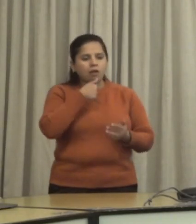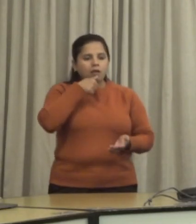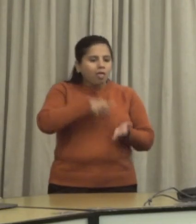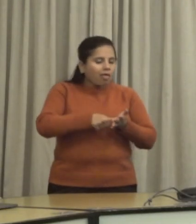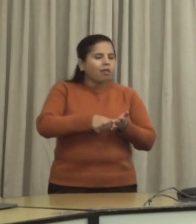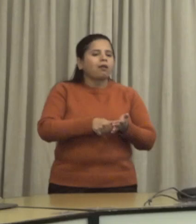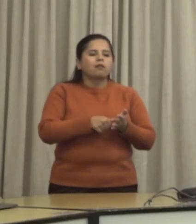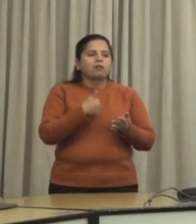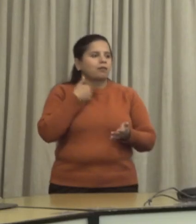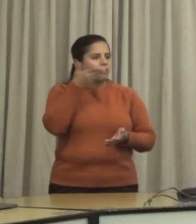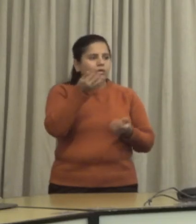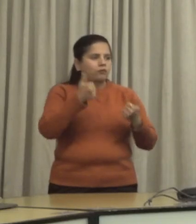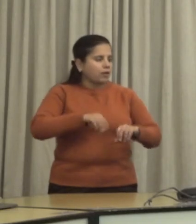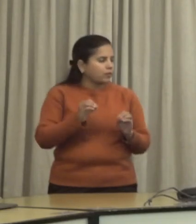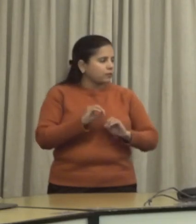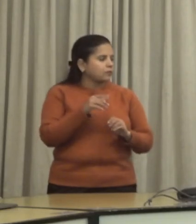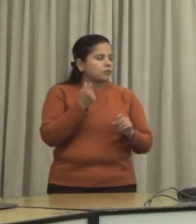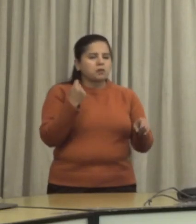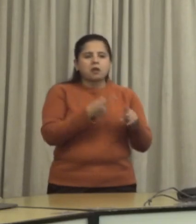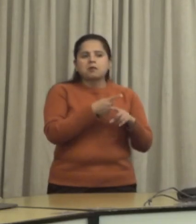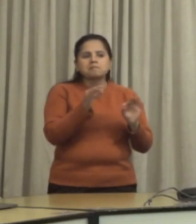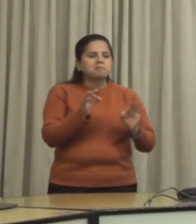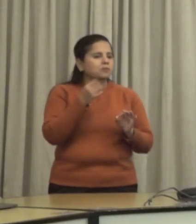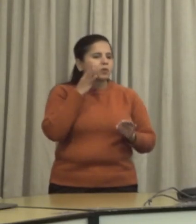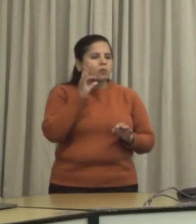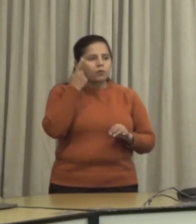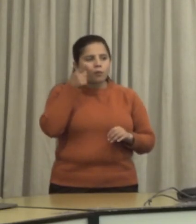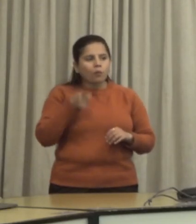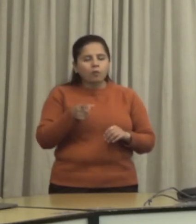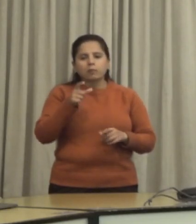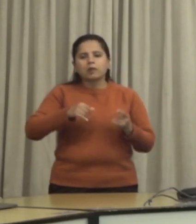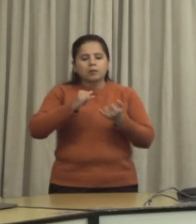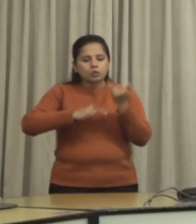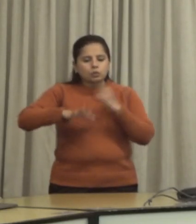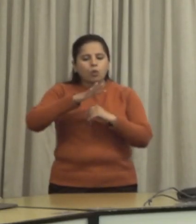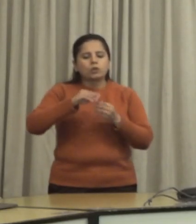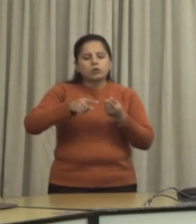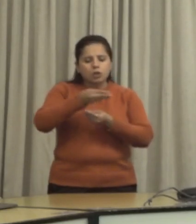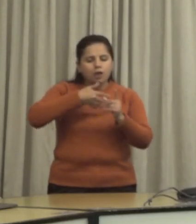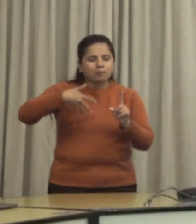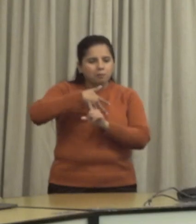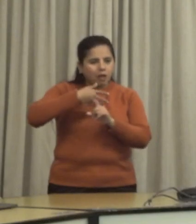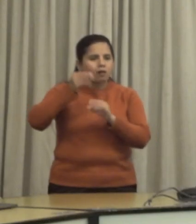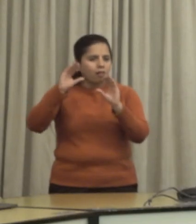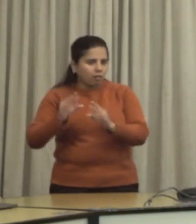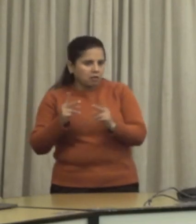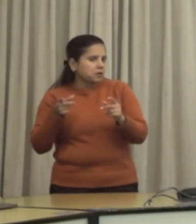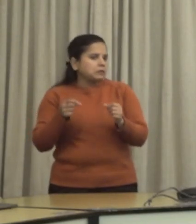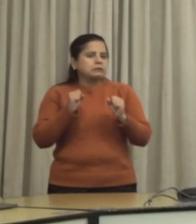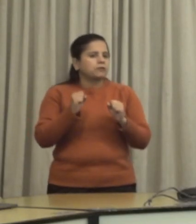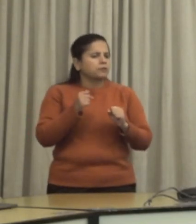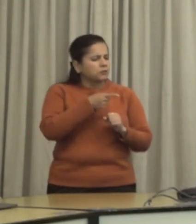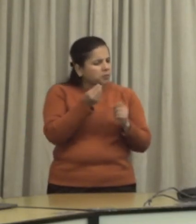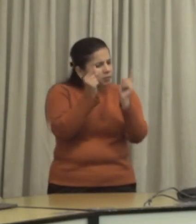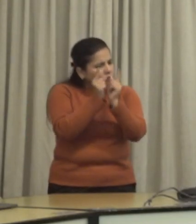and have no application or relevance to people in straitened socioeconomic circumstances. So could you talk a little bit